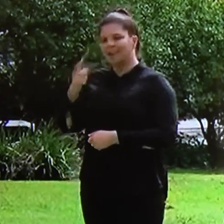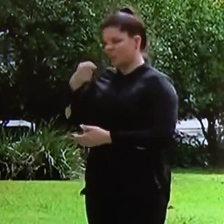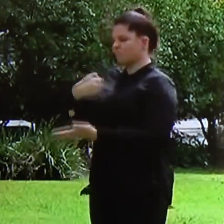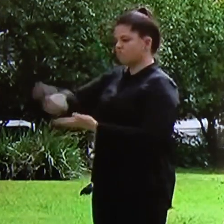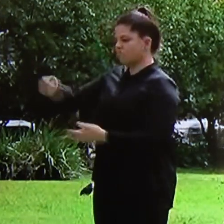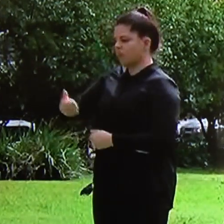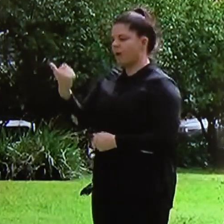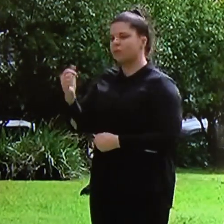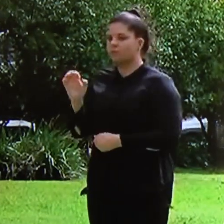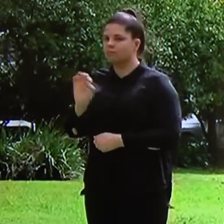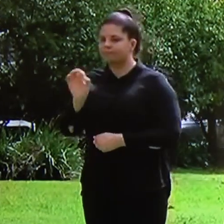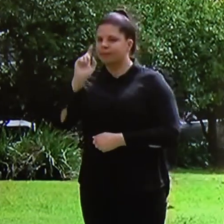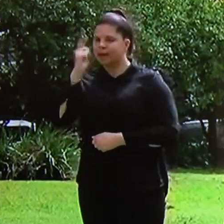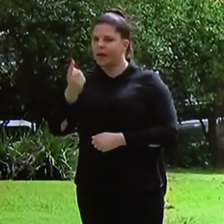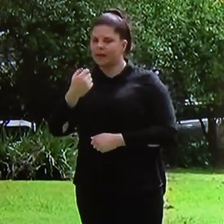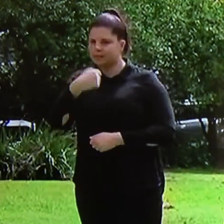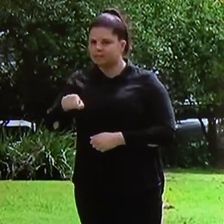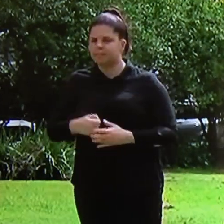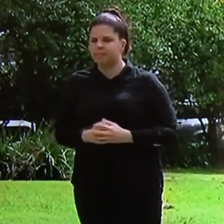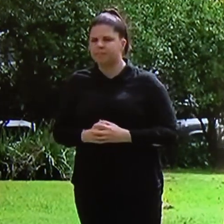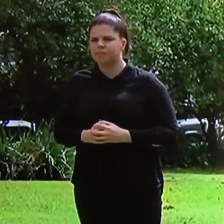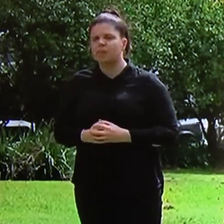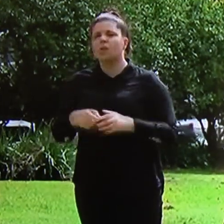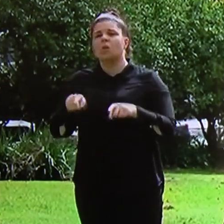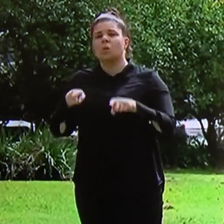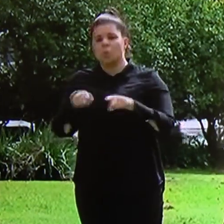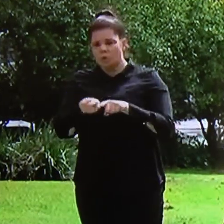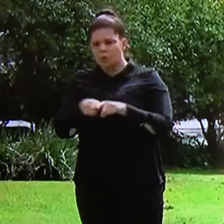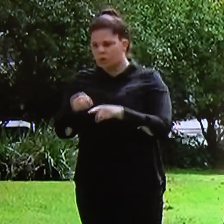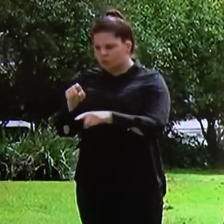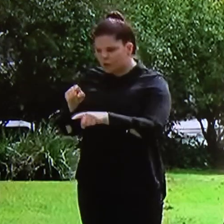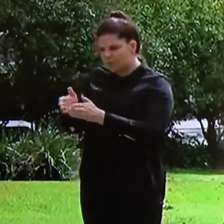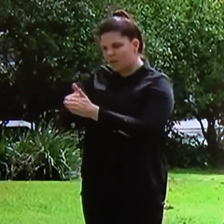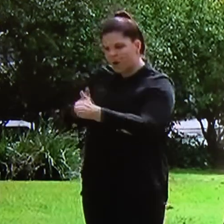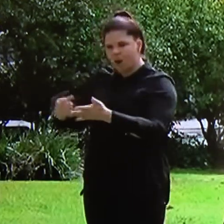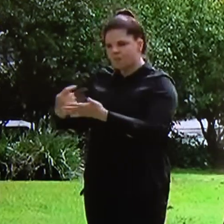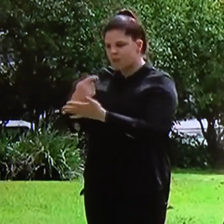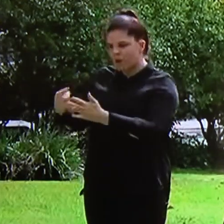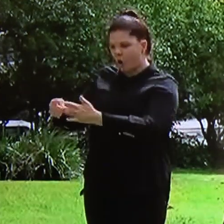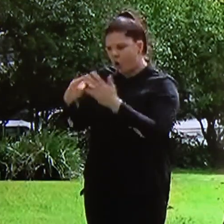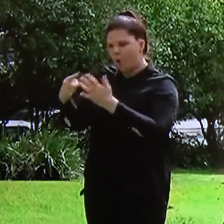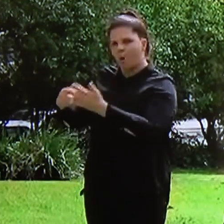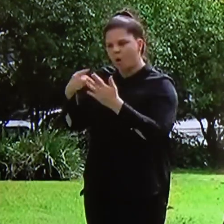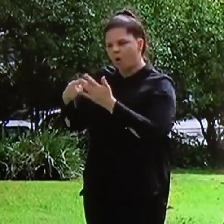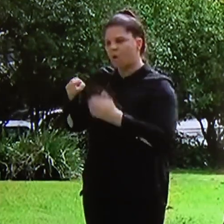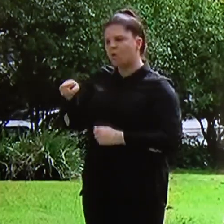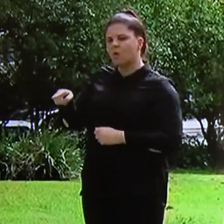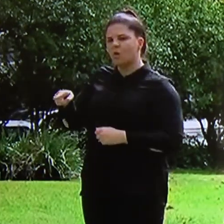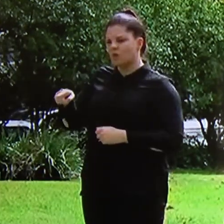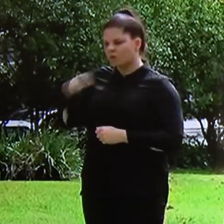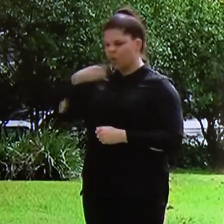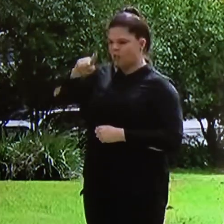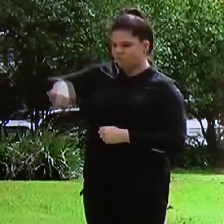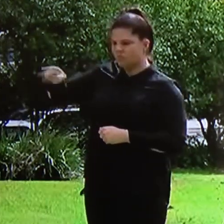real estate agents that have marks against tenants' names who fall behind in rental arrears, that those marks will not